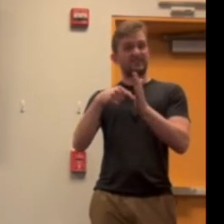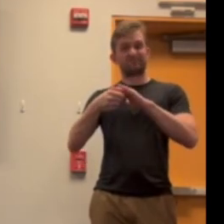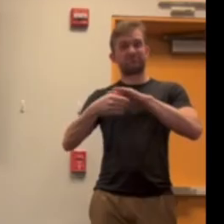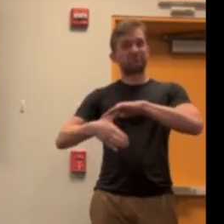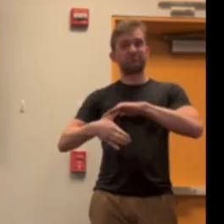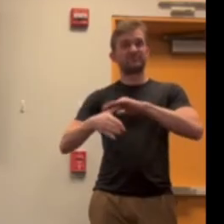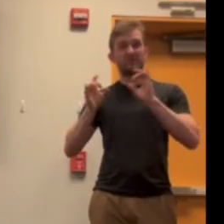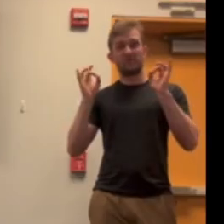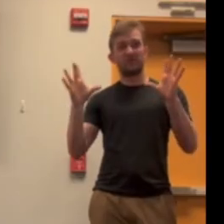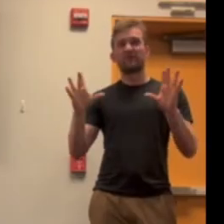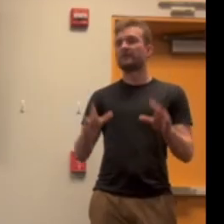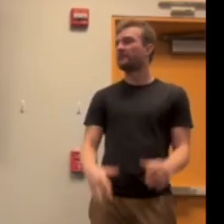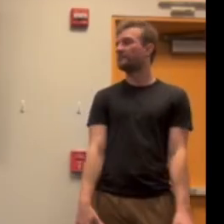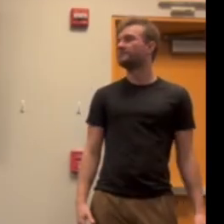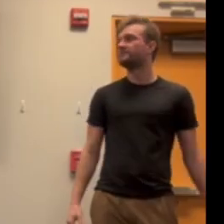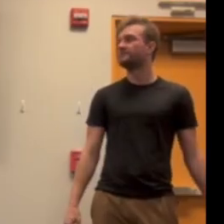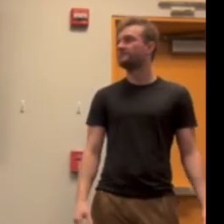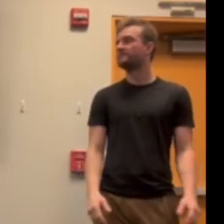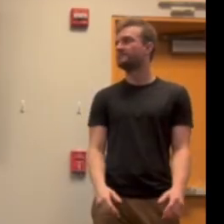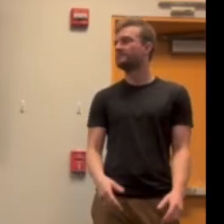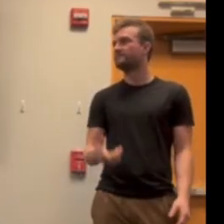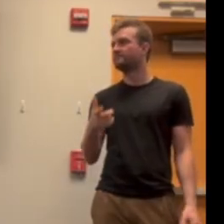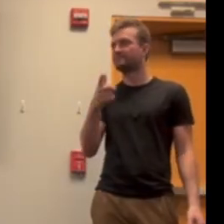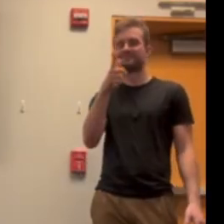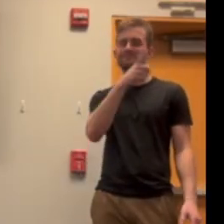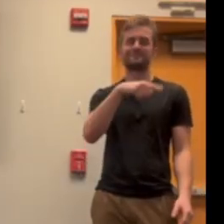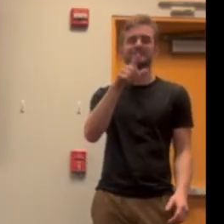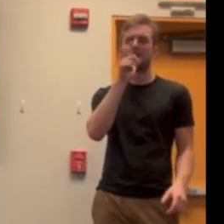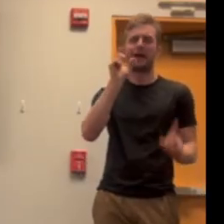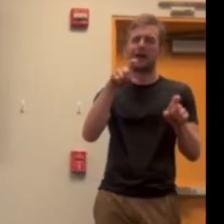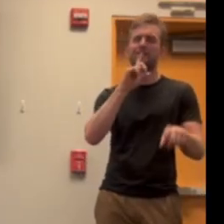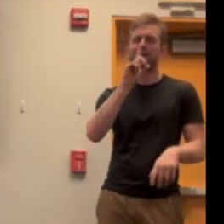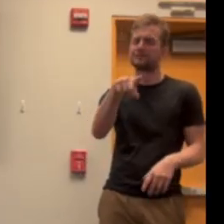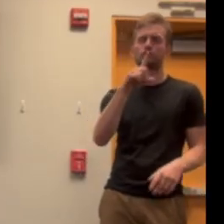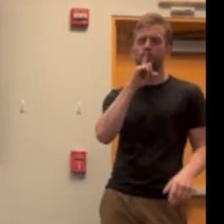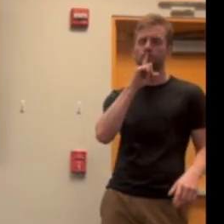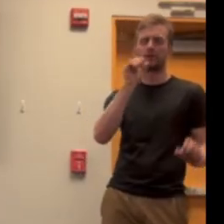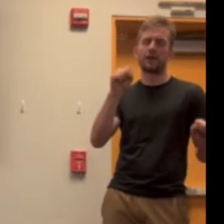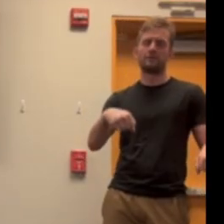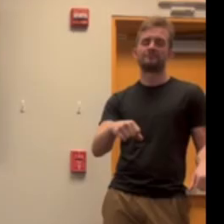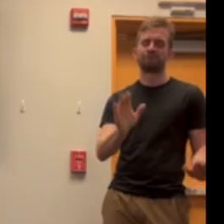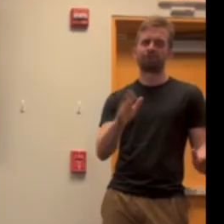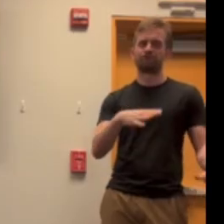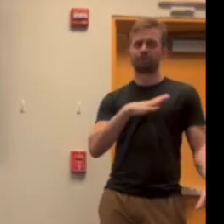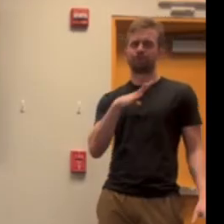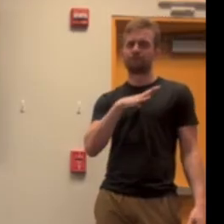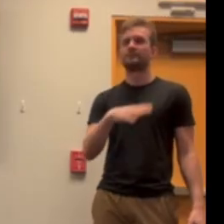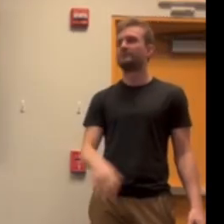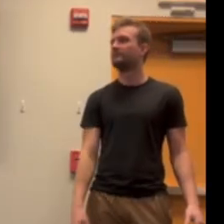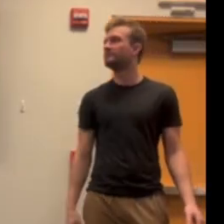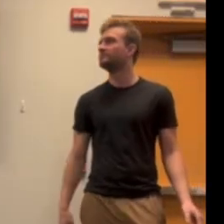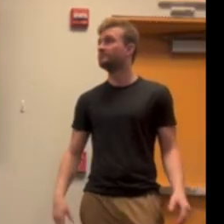So, yeah, okay. You don't have to answer, you know. So credit cards are kind